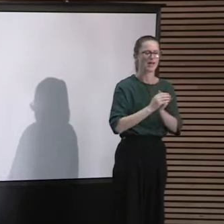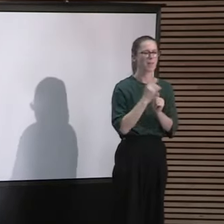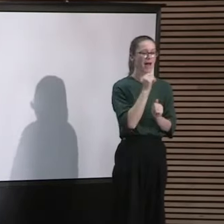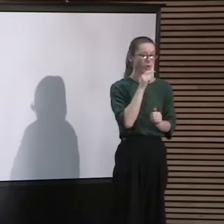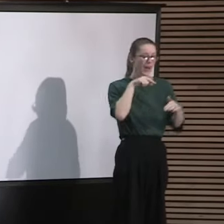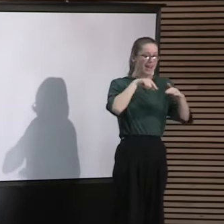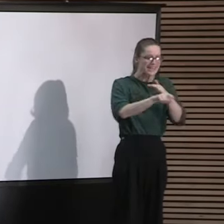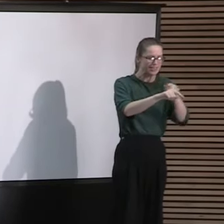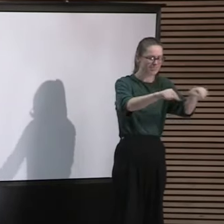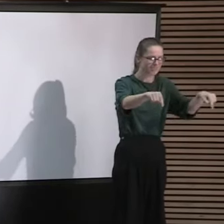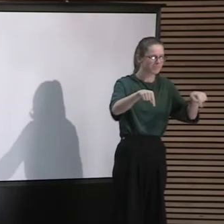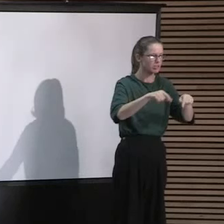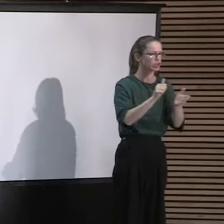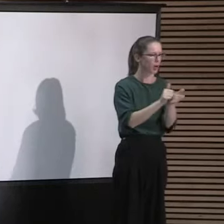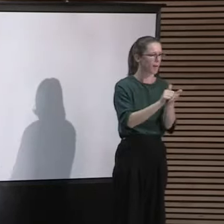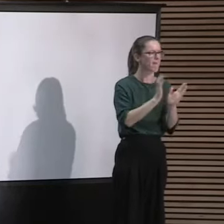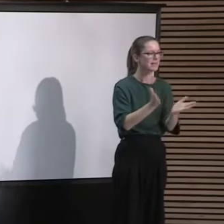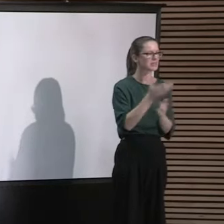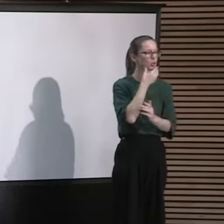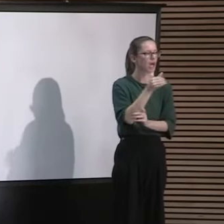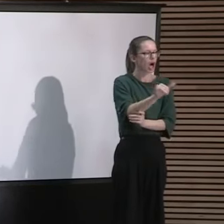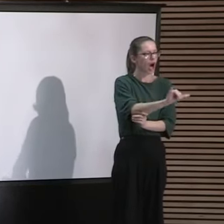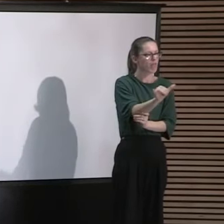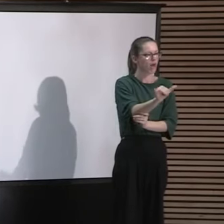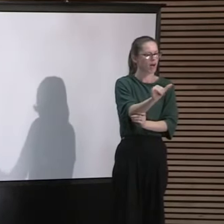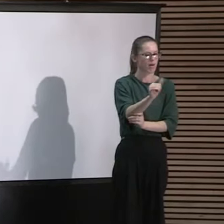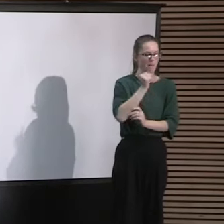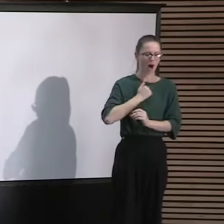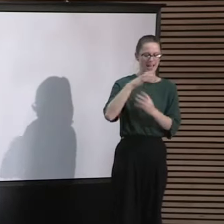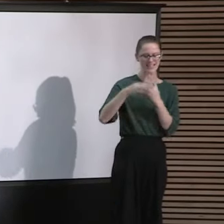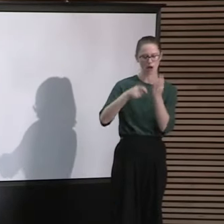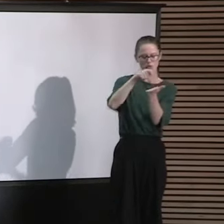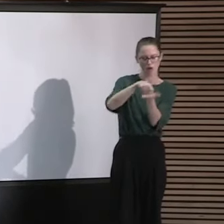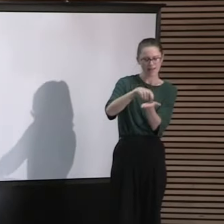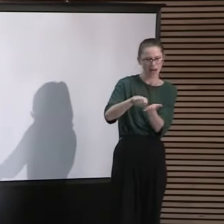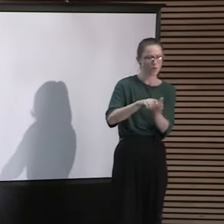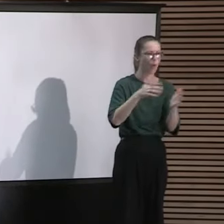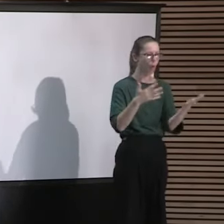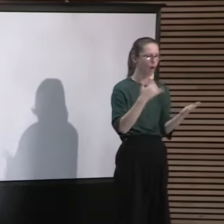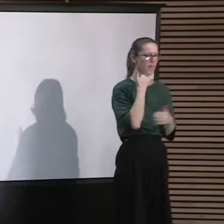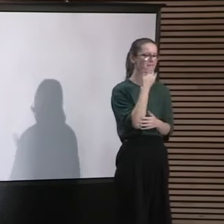but it does not have to be both. And so we'll clarify that in the next order that we're putting out.